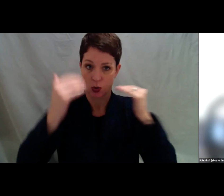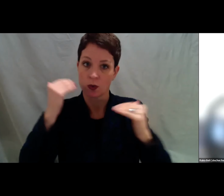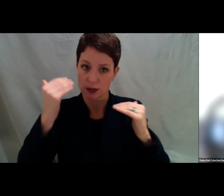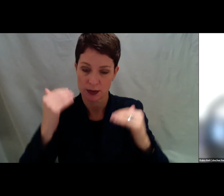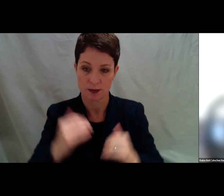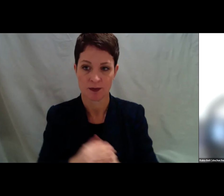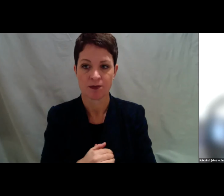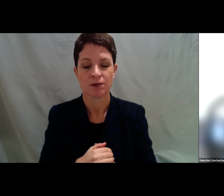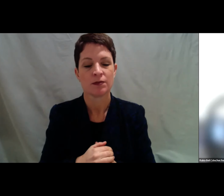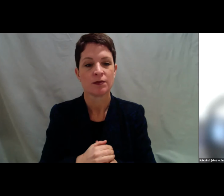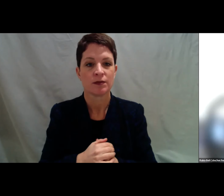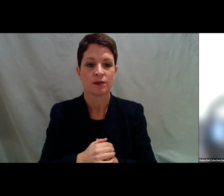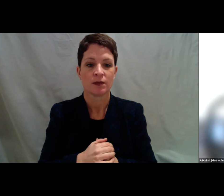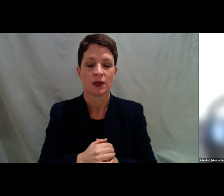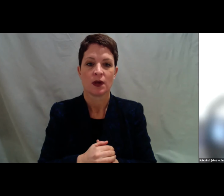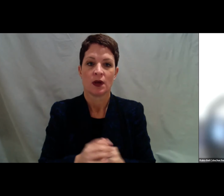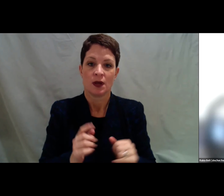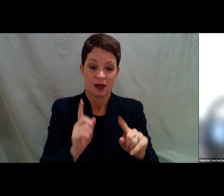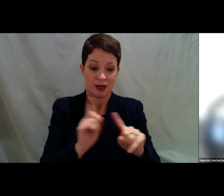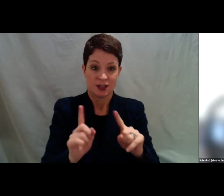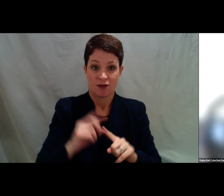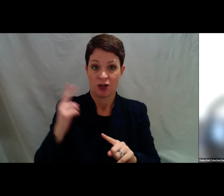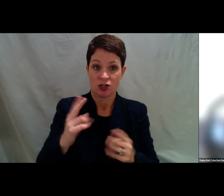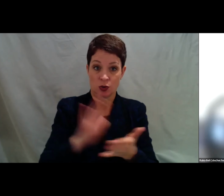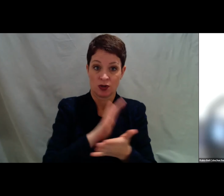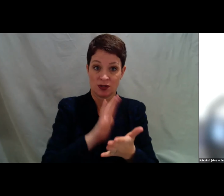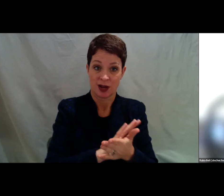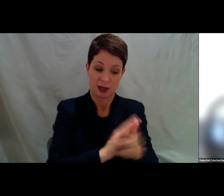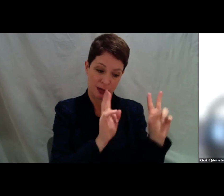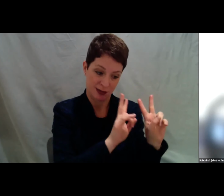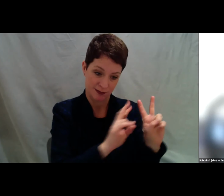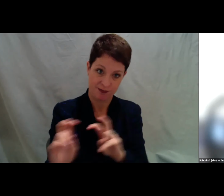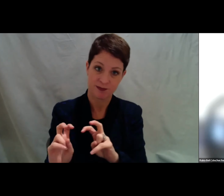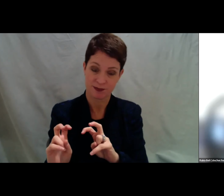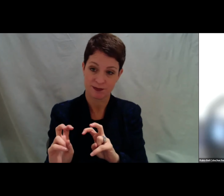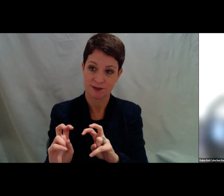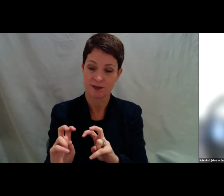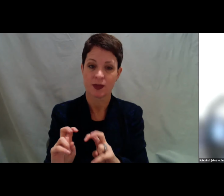By examining a series of historical documents, this book